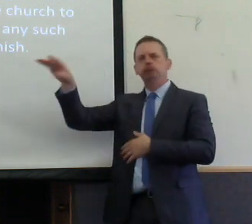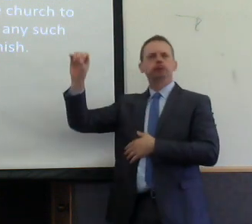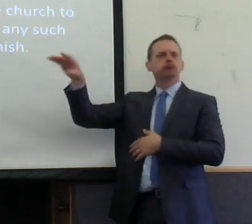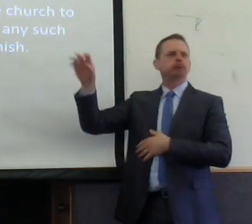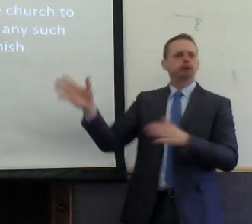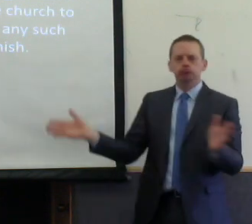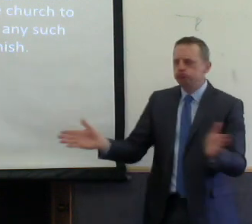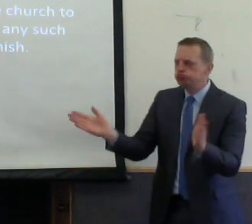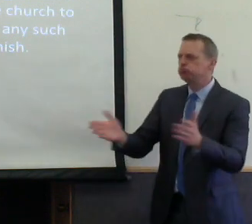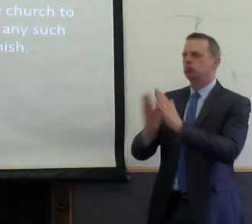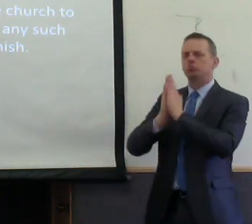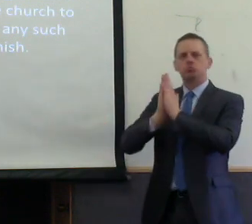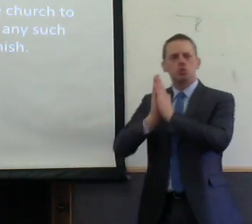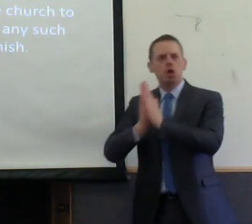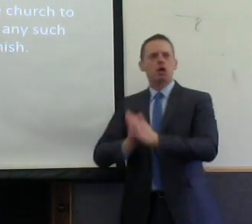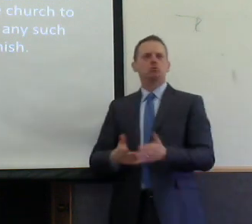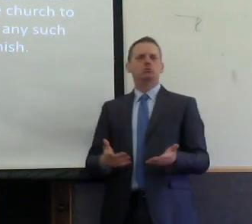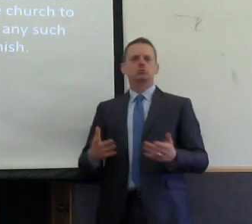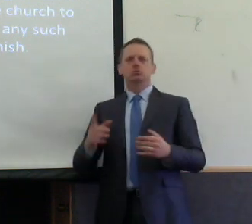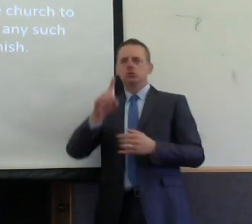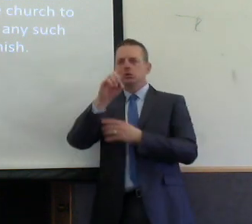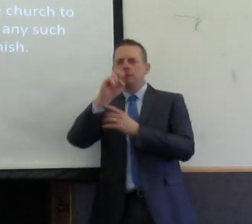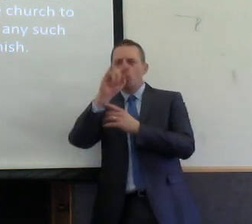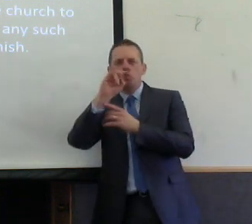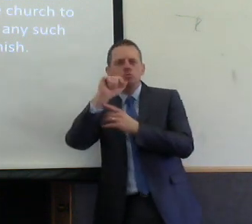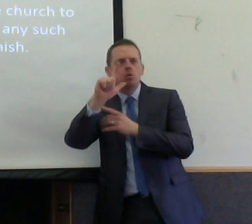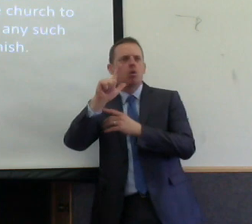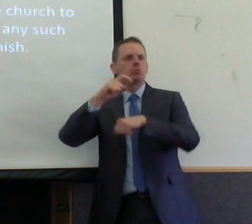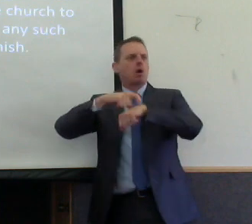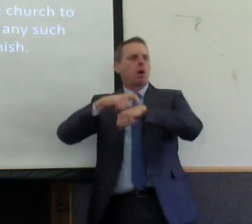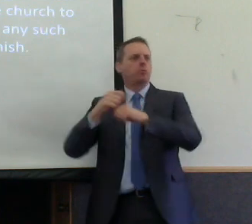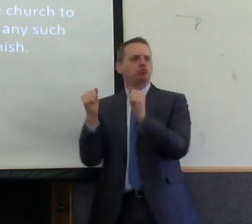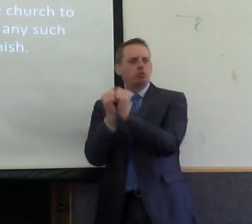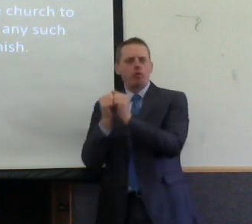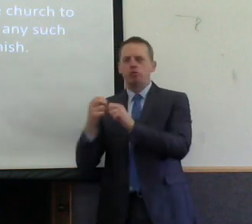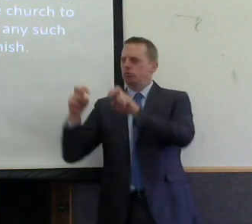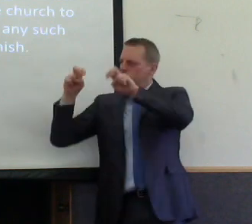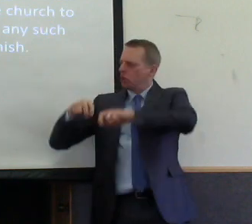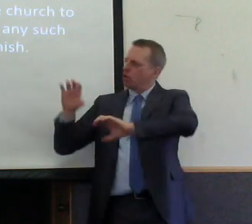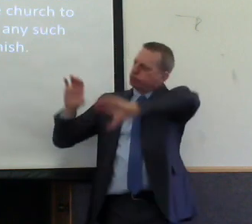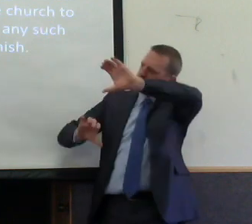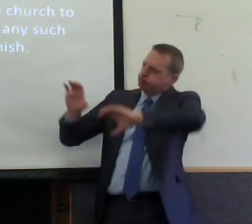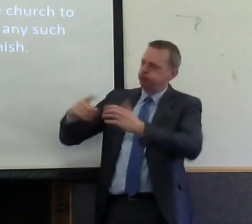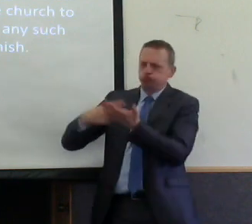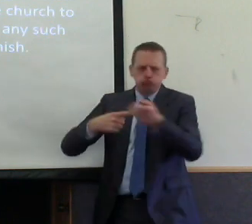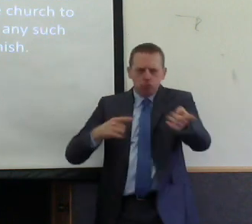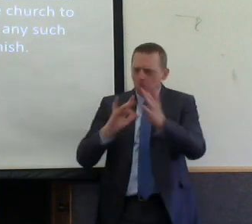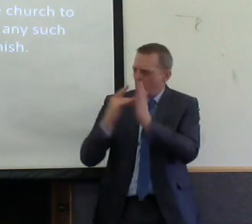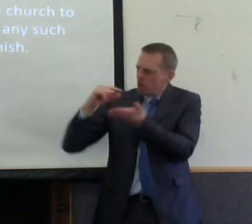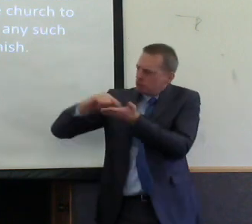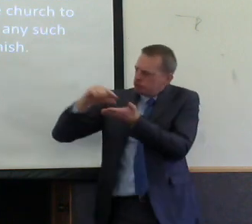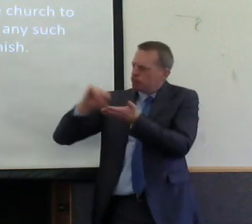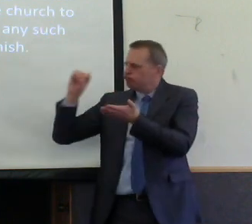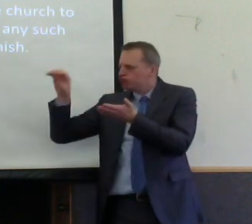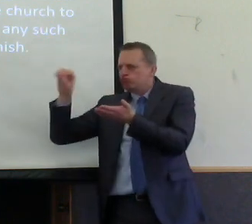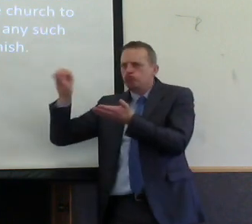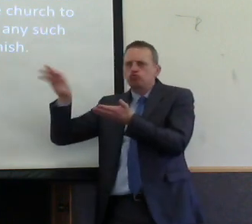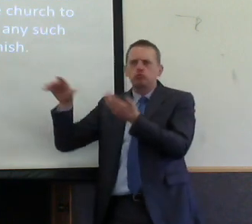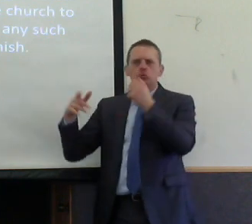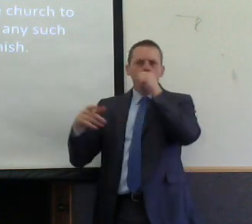So what that means is encouraging the wife, encouraging her with the devotion of time. To talk about